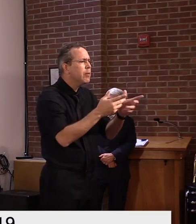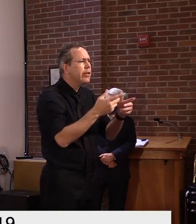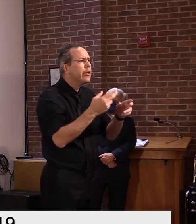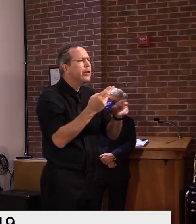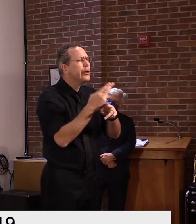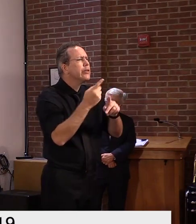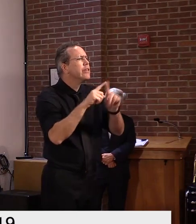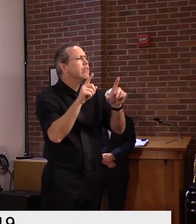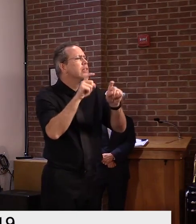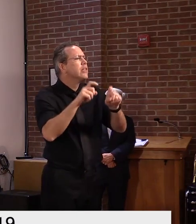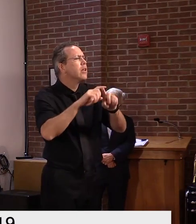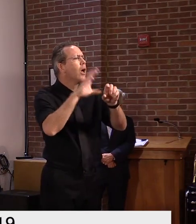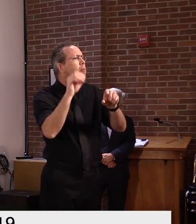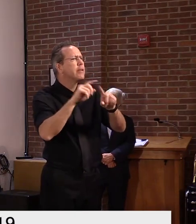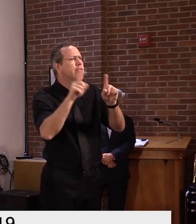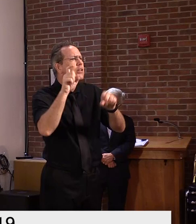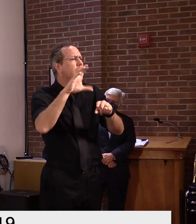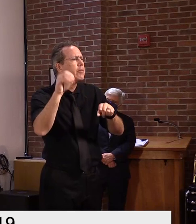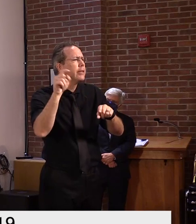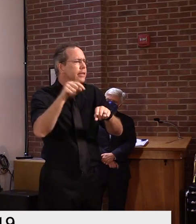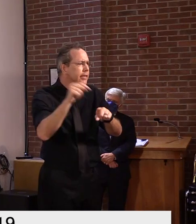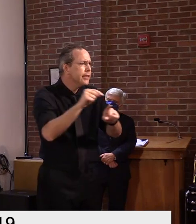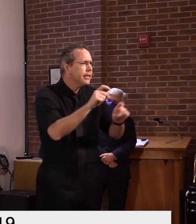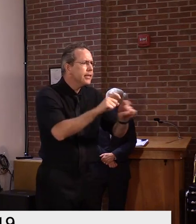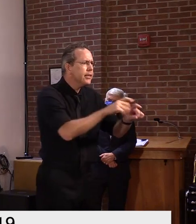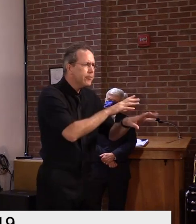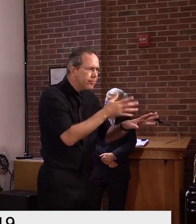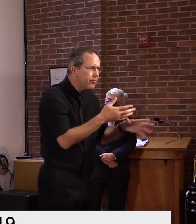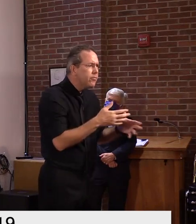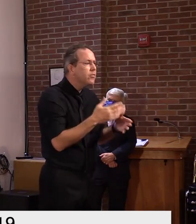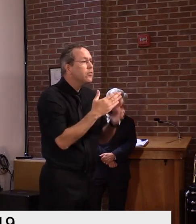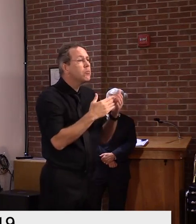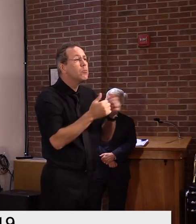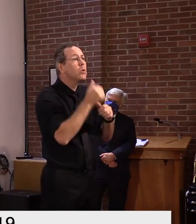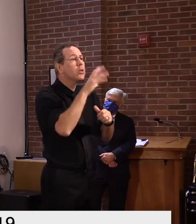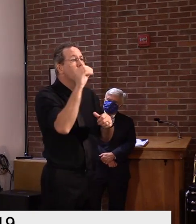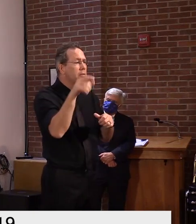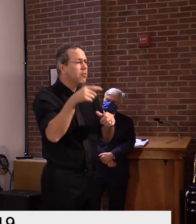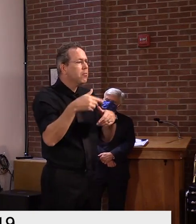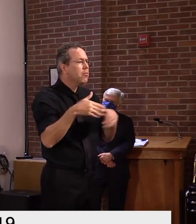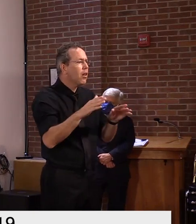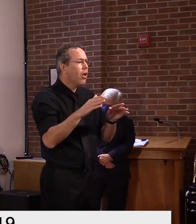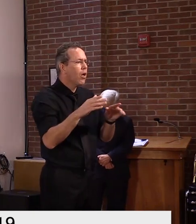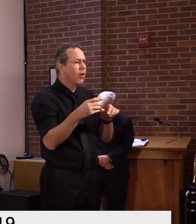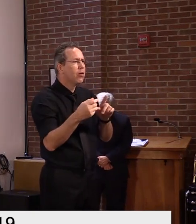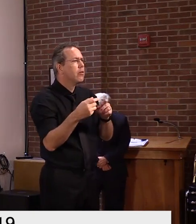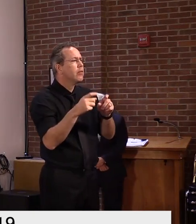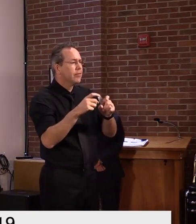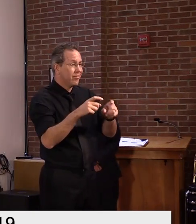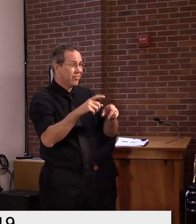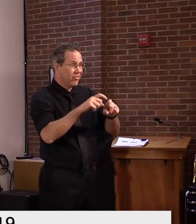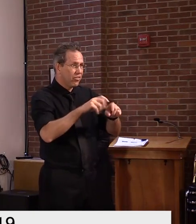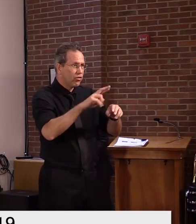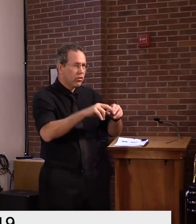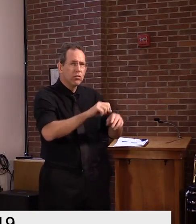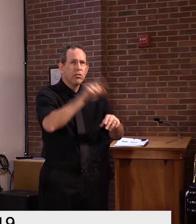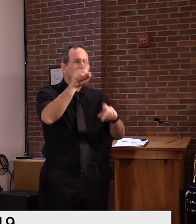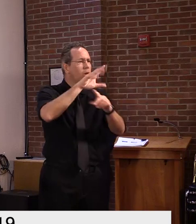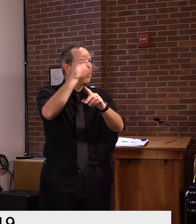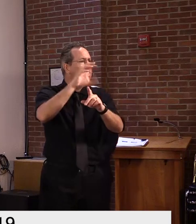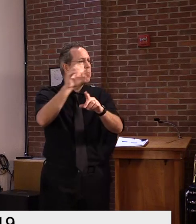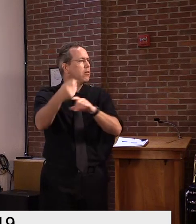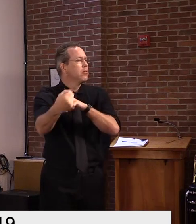we can get an electronic data feed, but not always. So we have to make sure that we get those numbers, not just